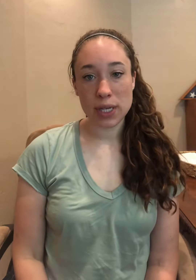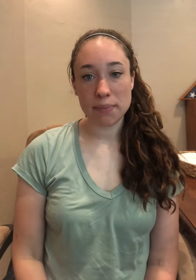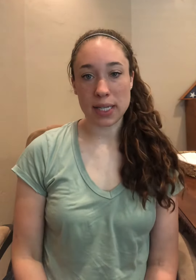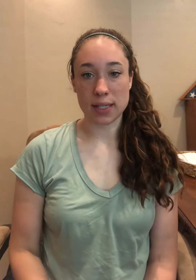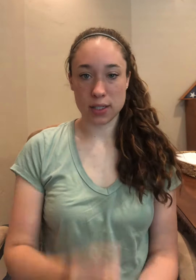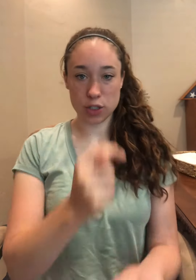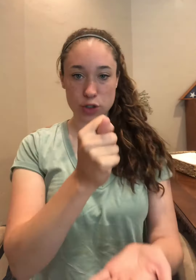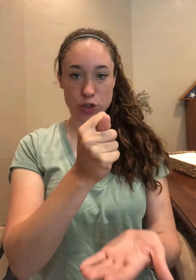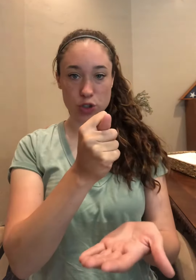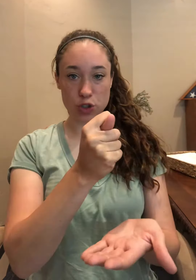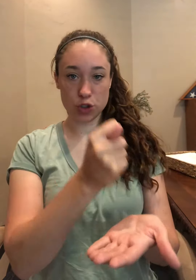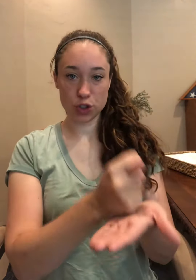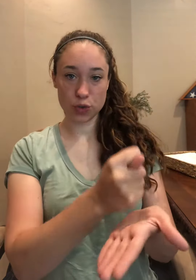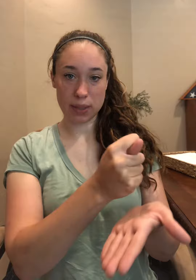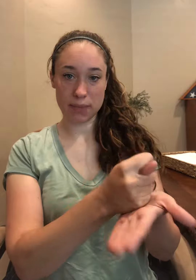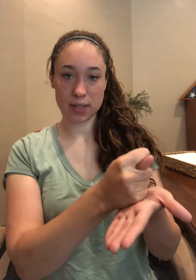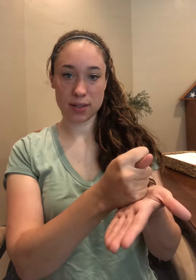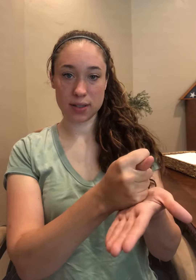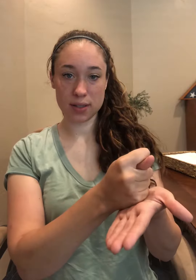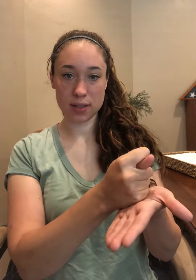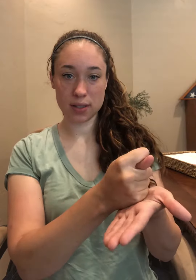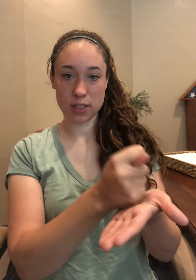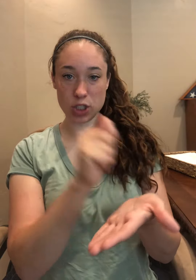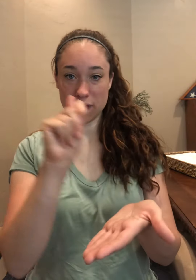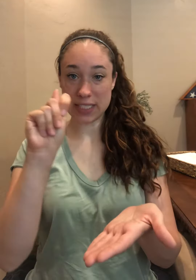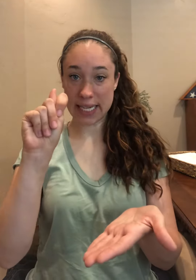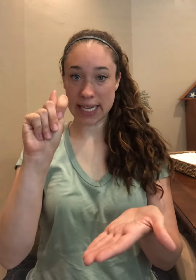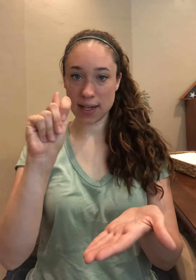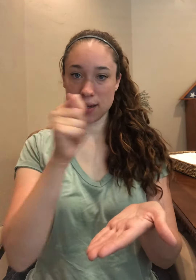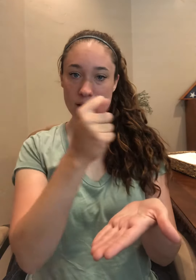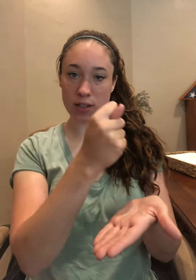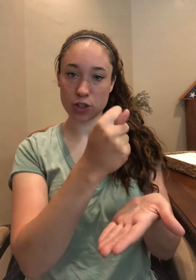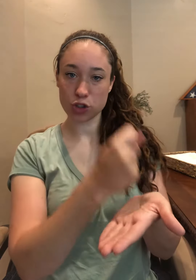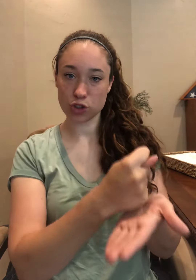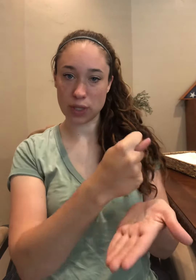Treatment. Treatment. Yep, tea. Treatment.